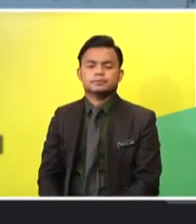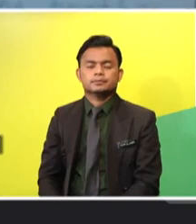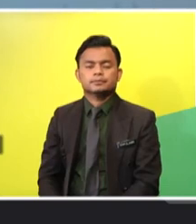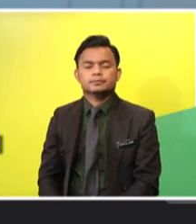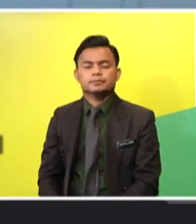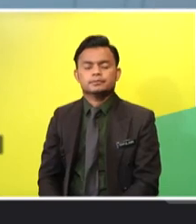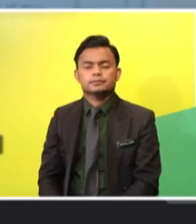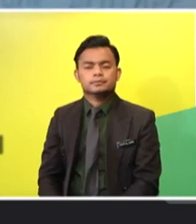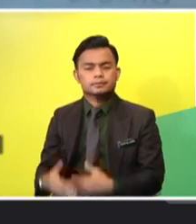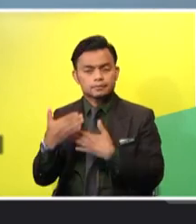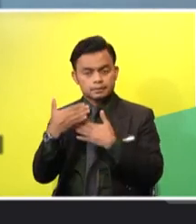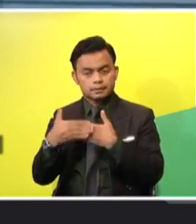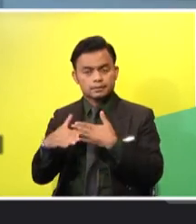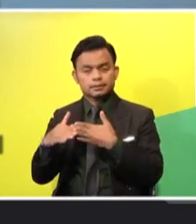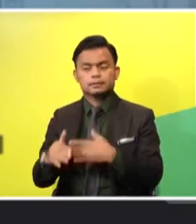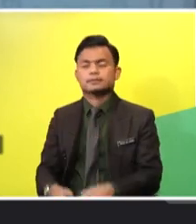Then.